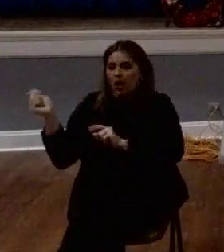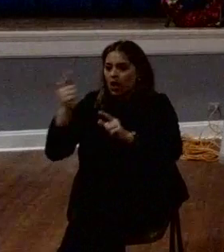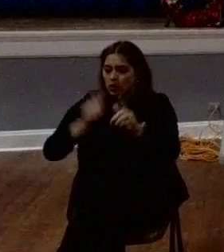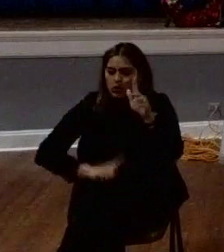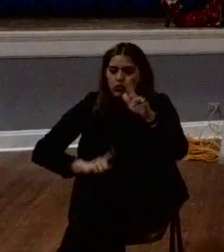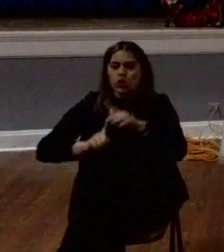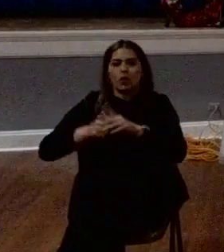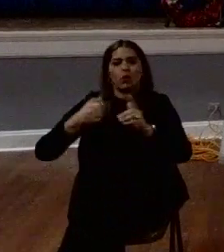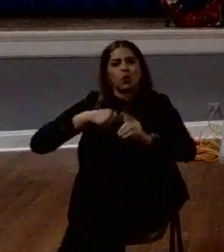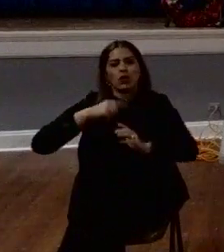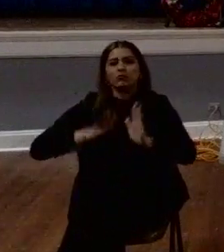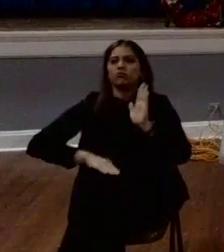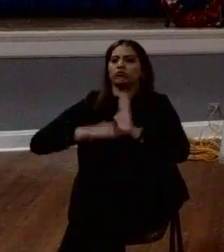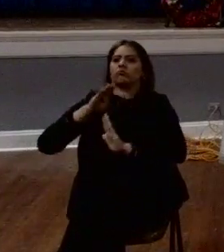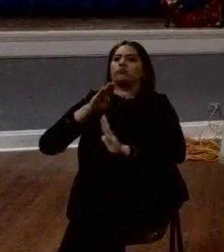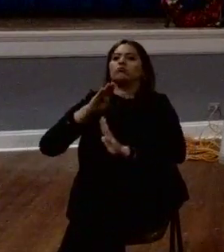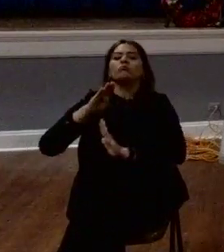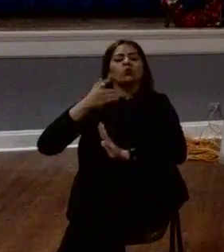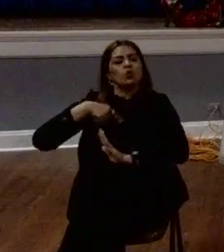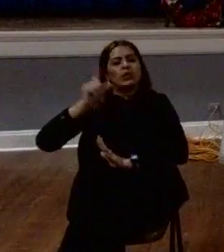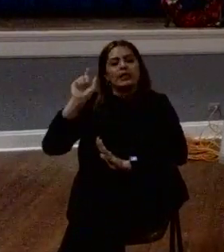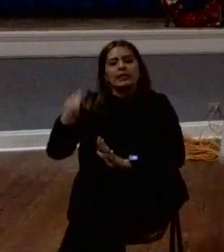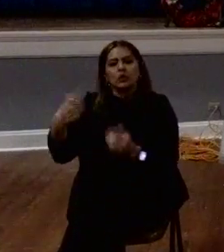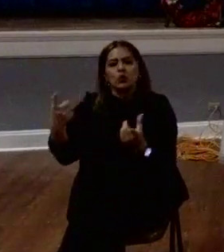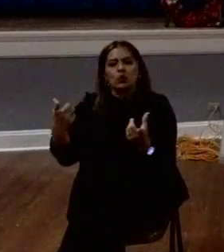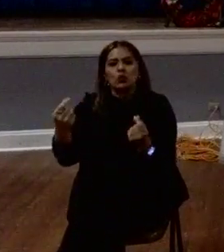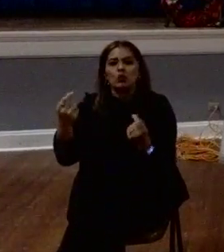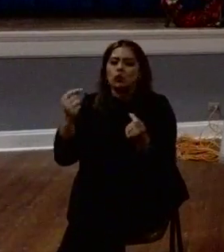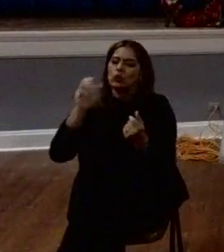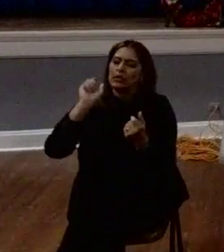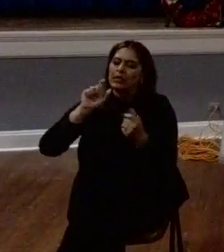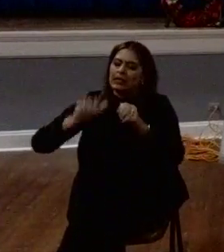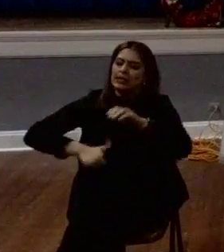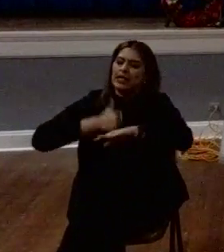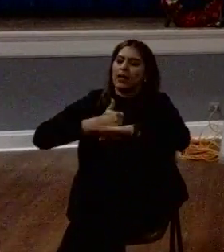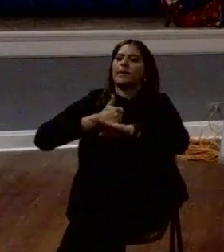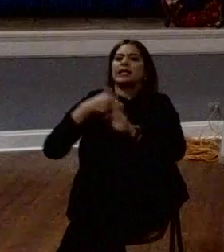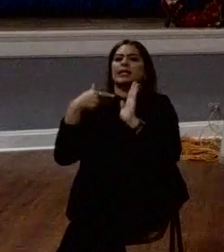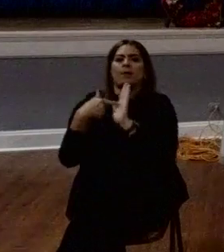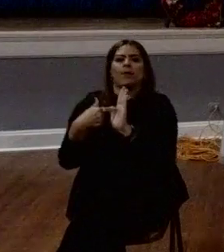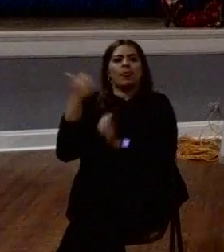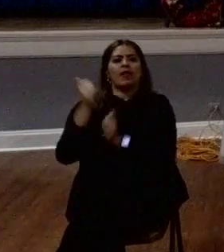shows that we're all mature enough that like we need to set the example and make sure that